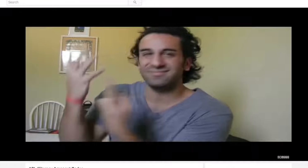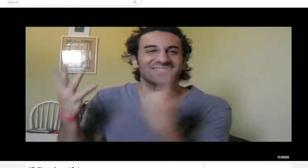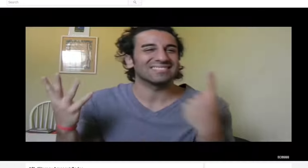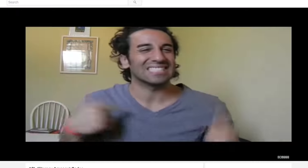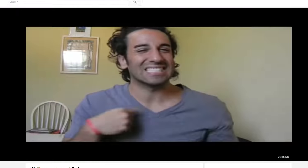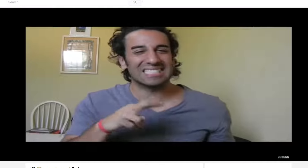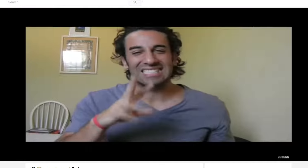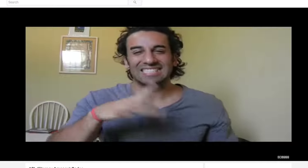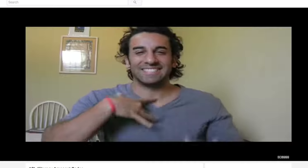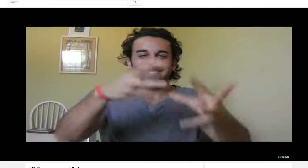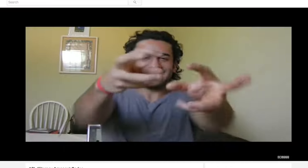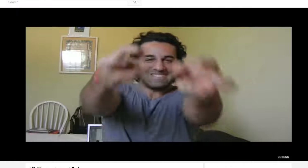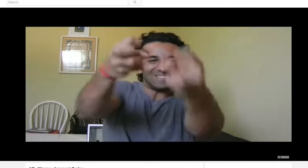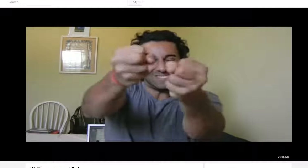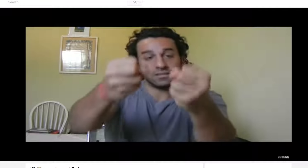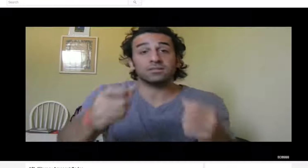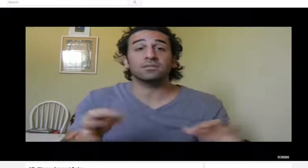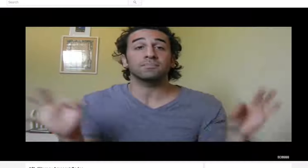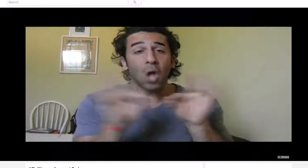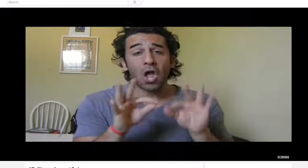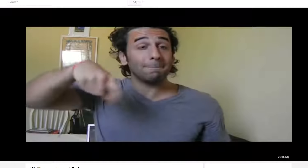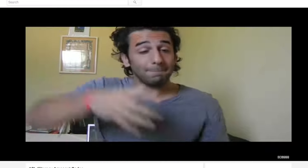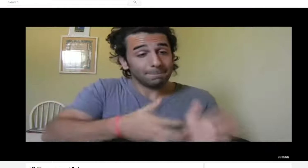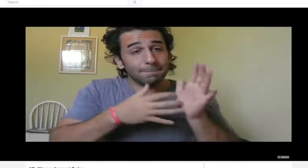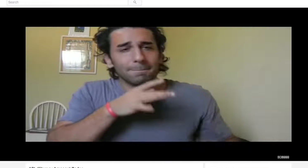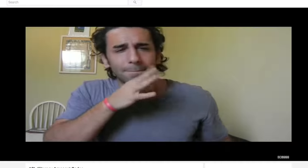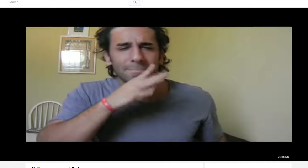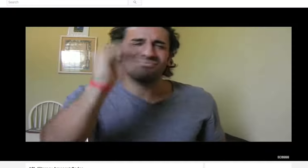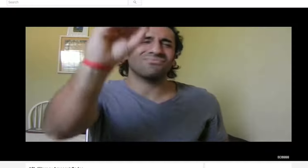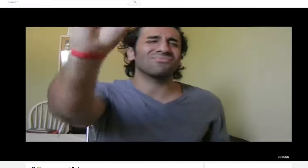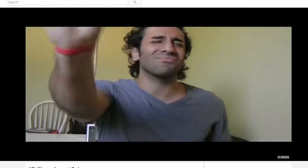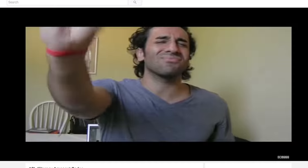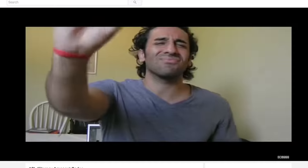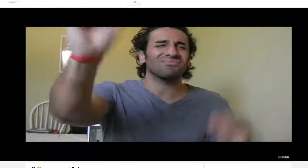And they don't understand a lot of what is said, and it drives me crazy.